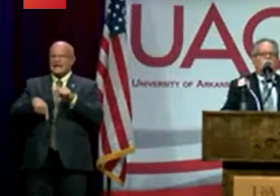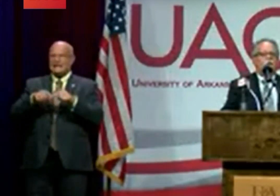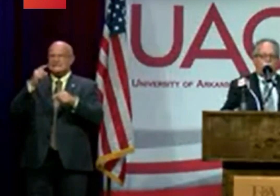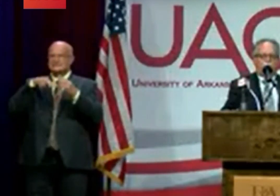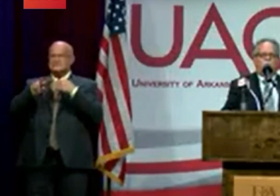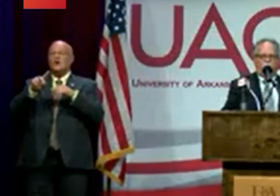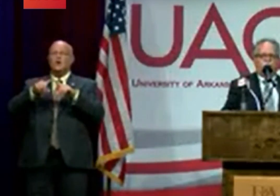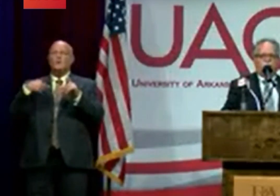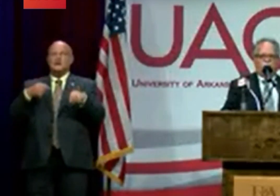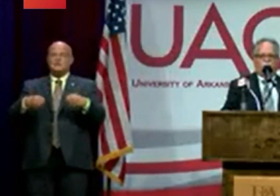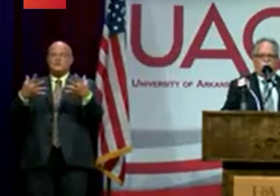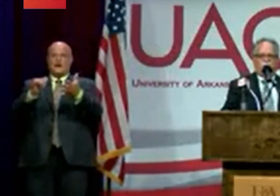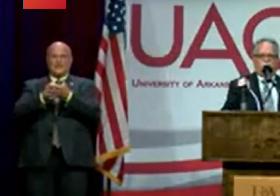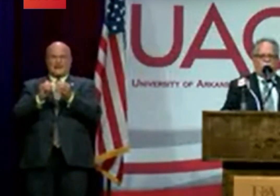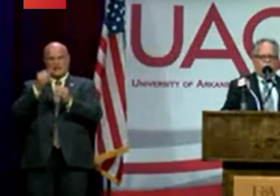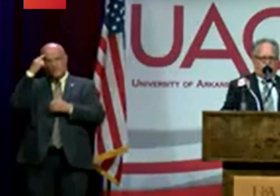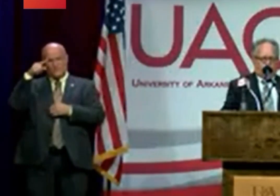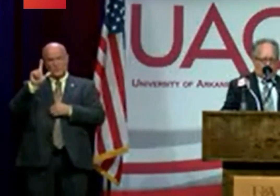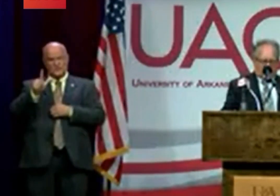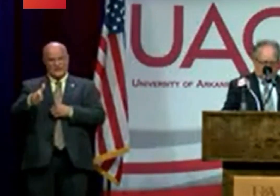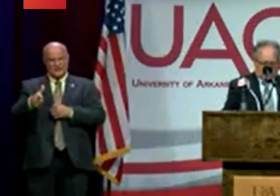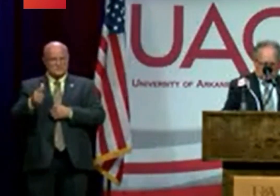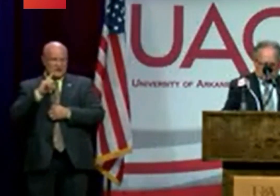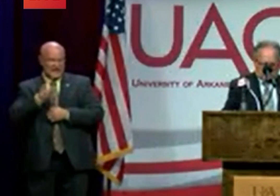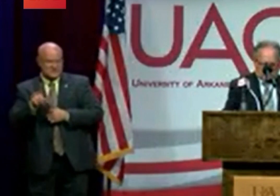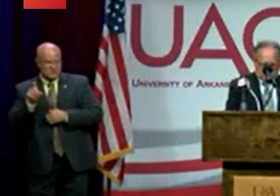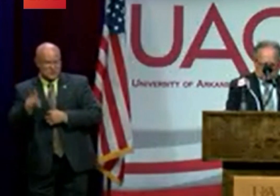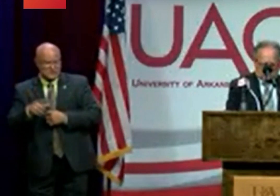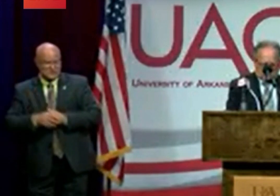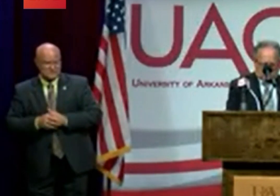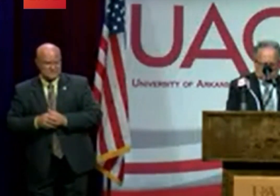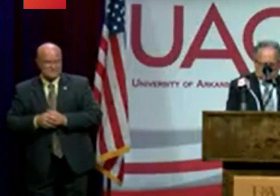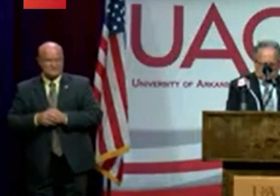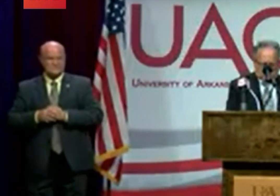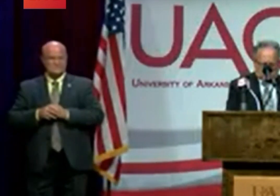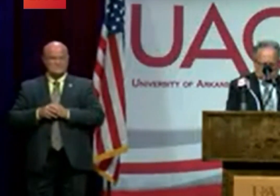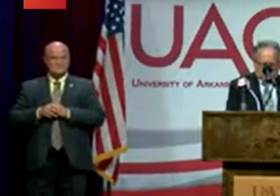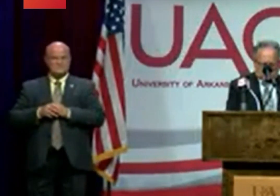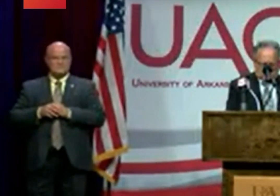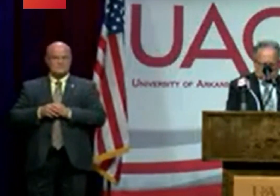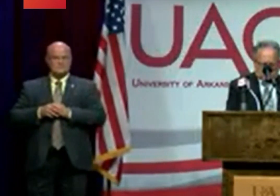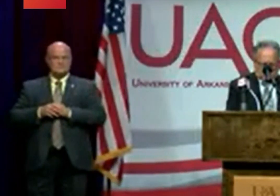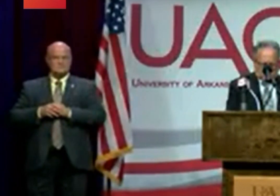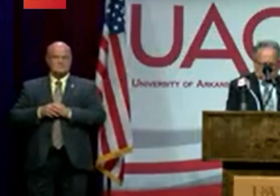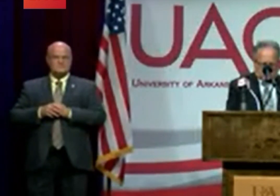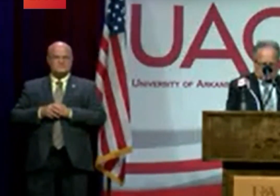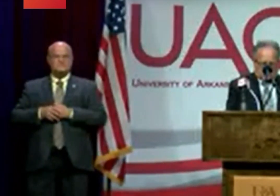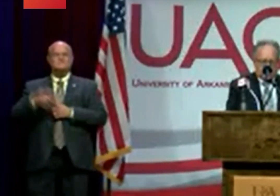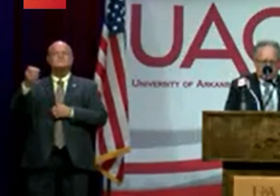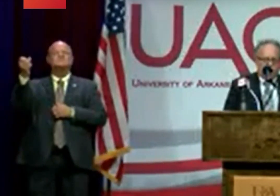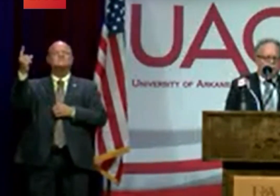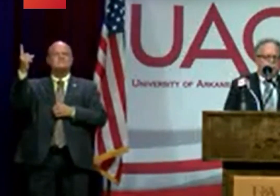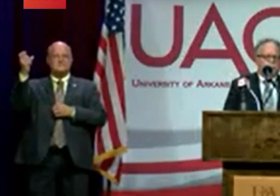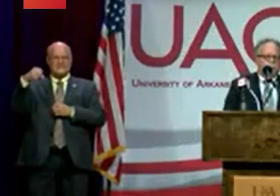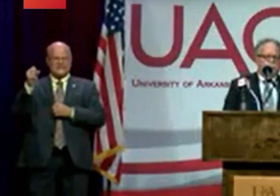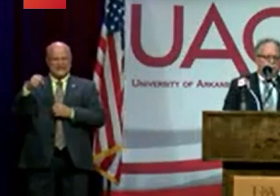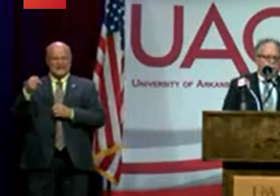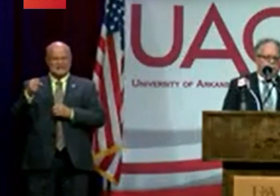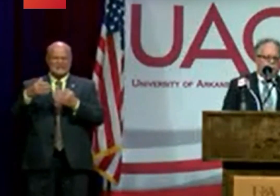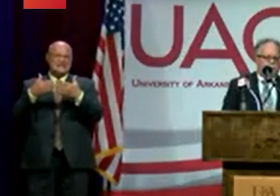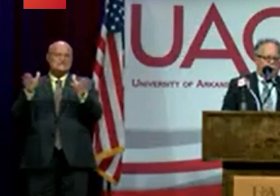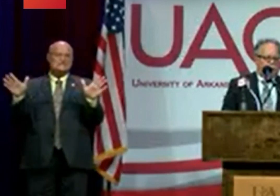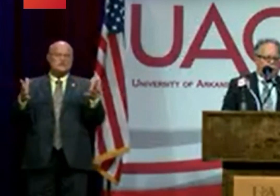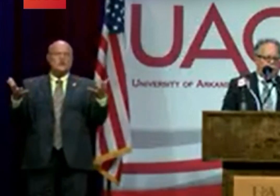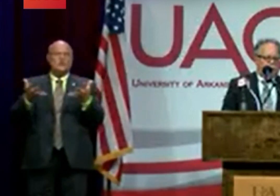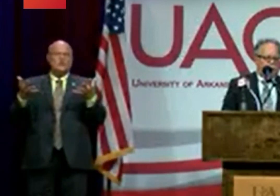speculation. We can provide that number to you. Did I answer your question? Yes, and then in general, what